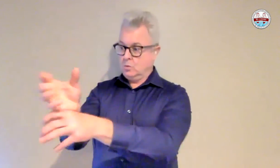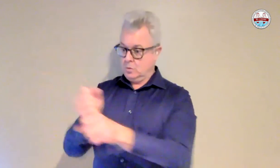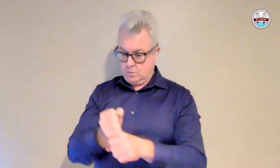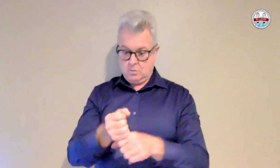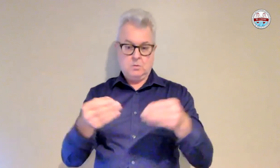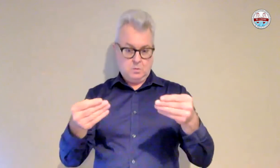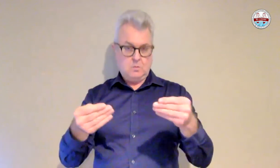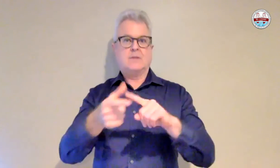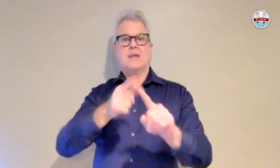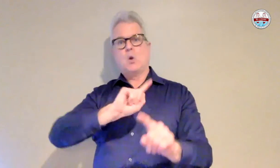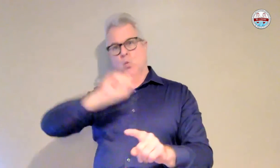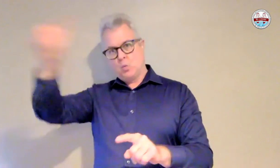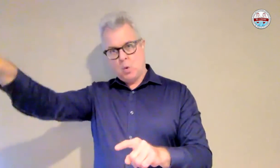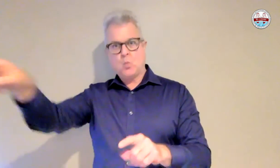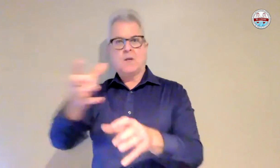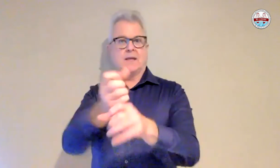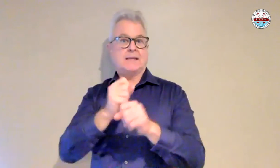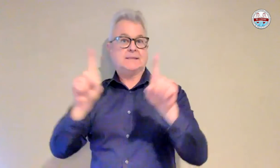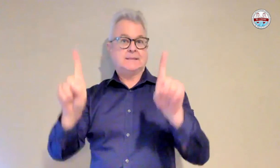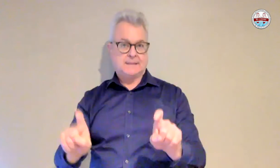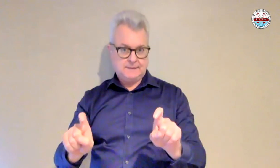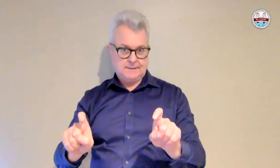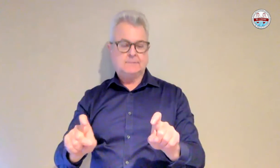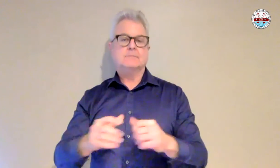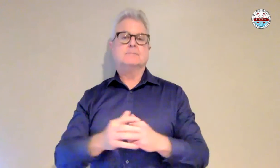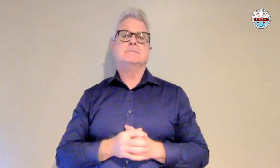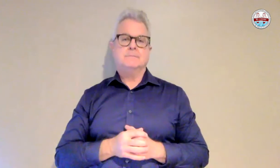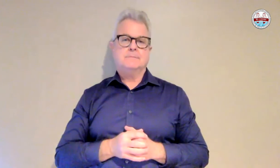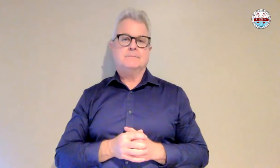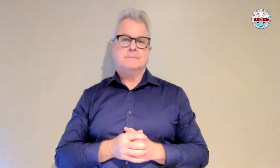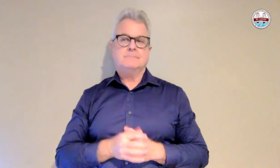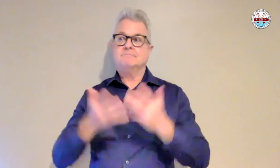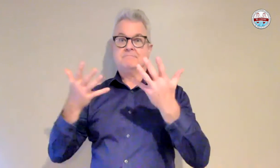either send you an email. And then once they give you that information, they will tell you where to go to take the test.